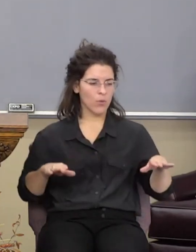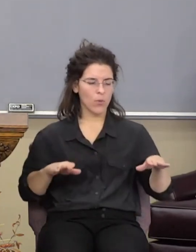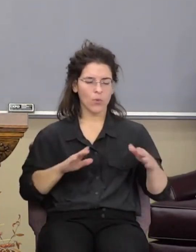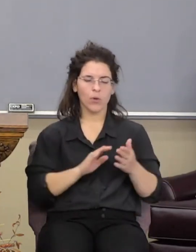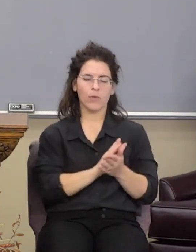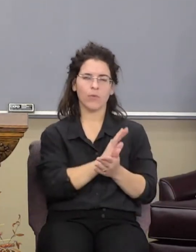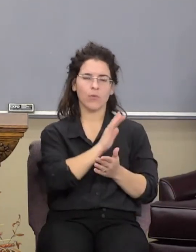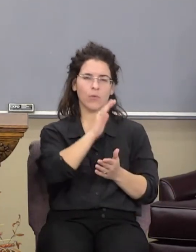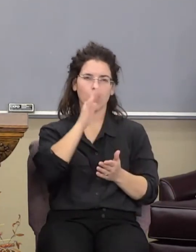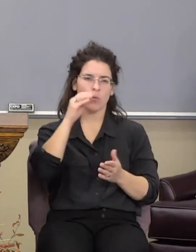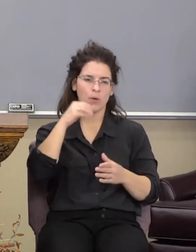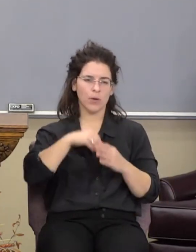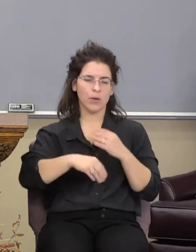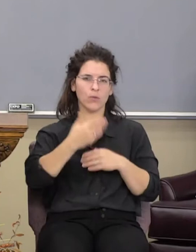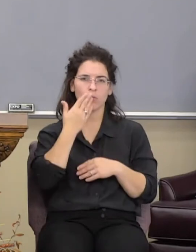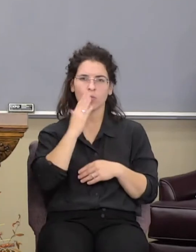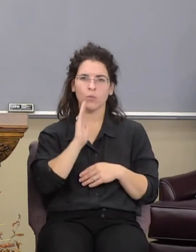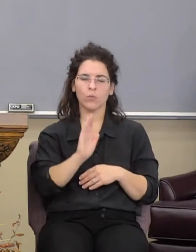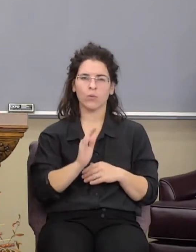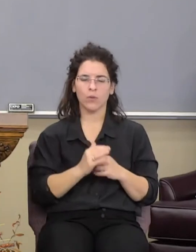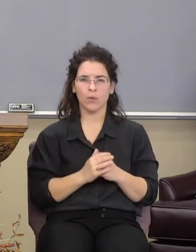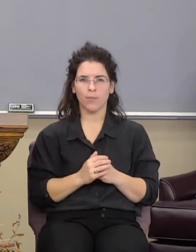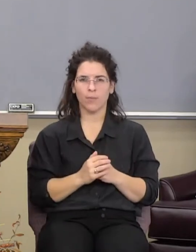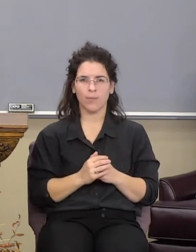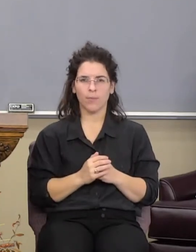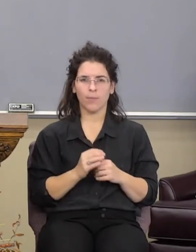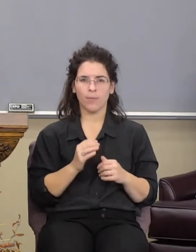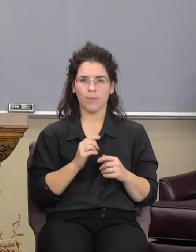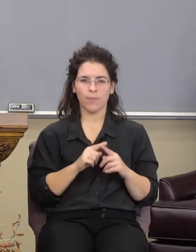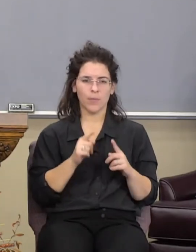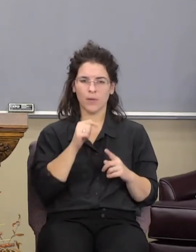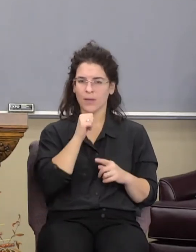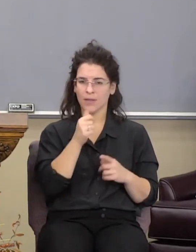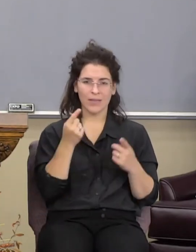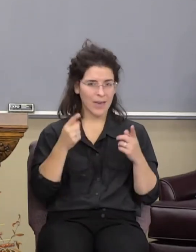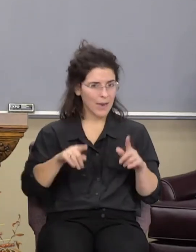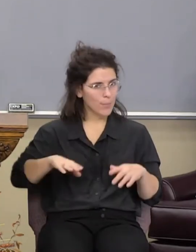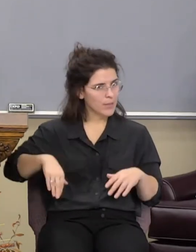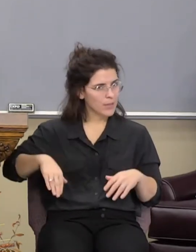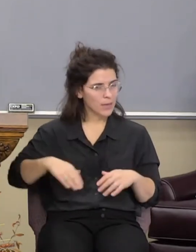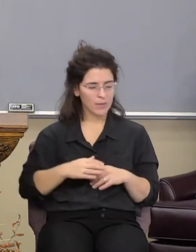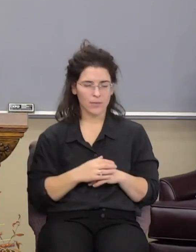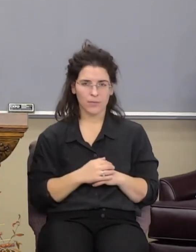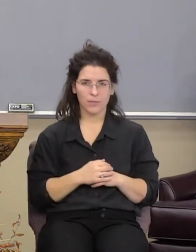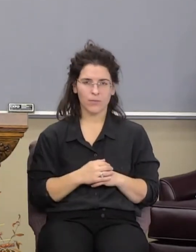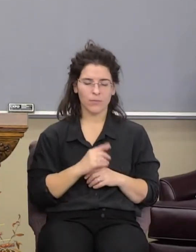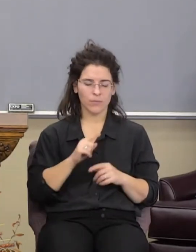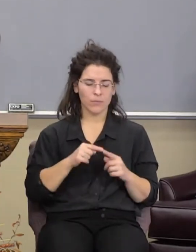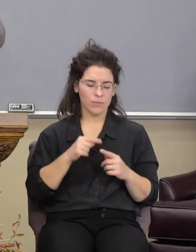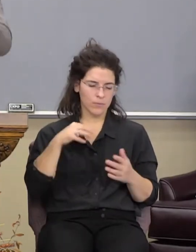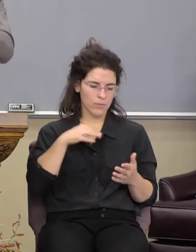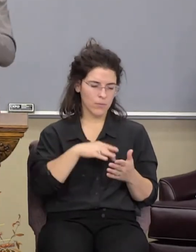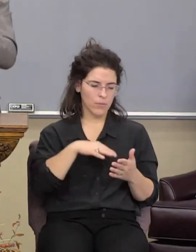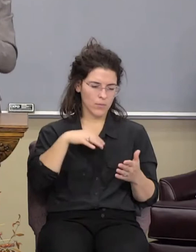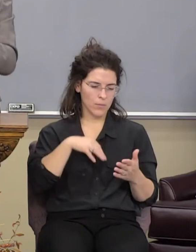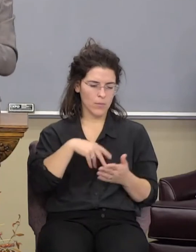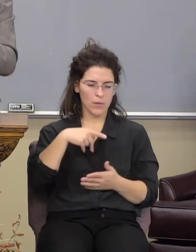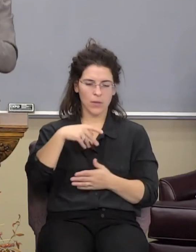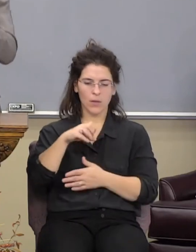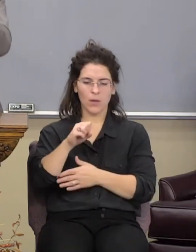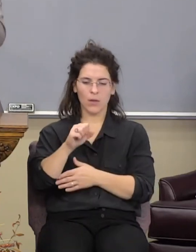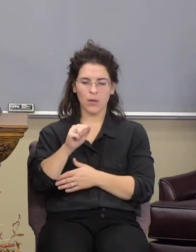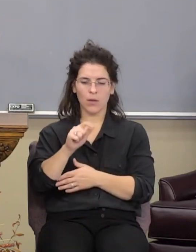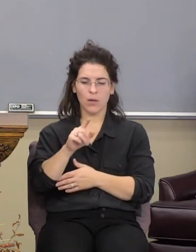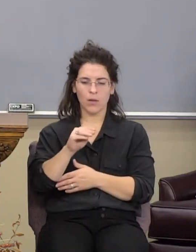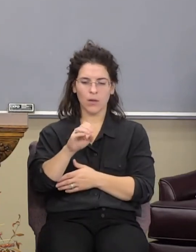glory in Jerusalem. But that hasn't happened yet. When you study Psalms chapter 24, you can outline it this way.